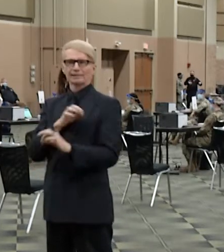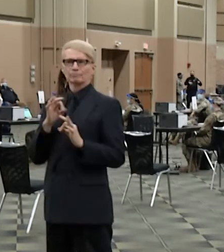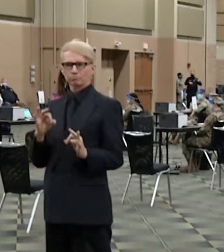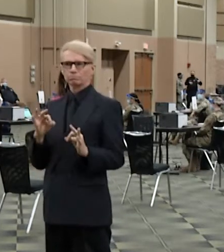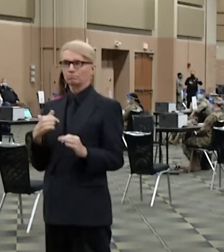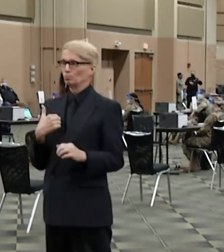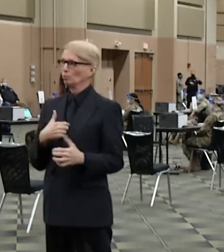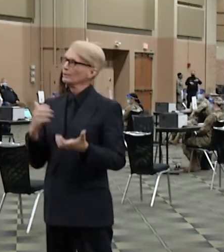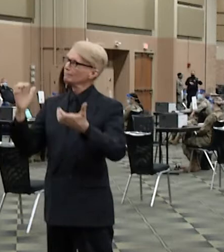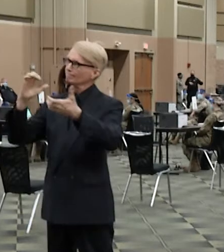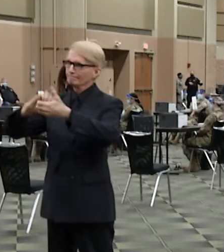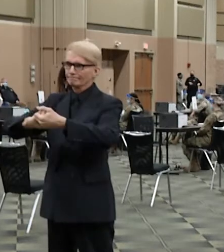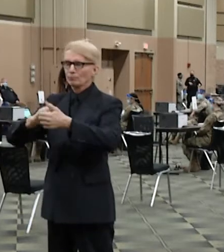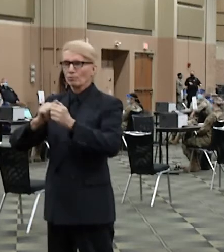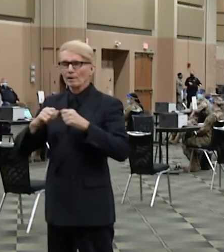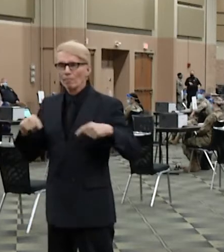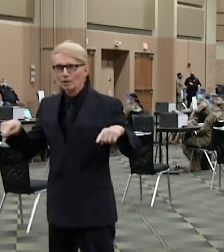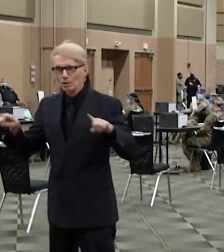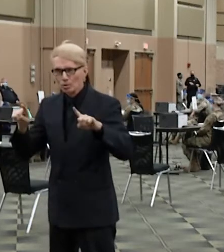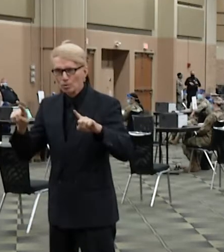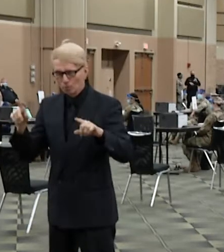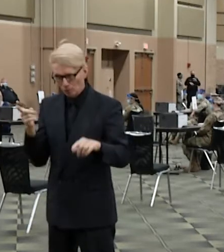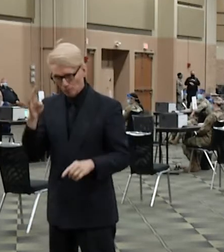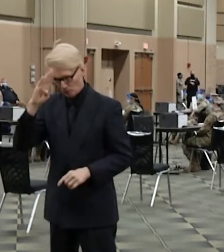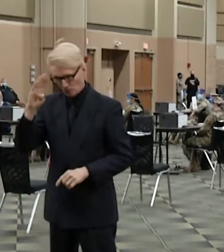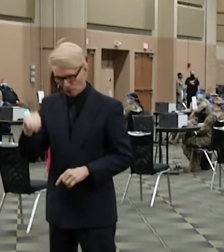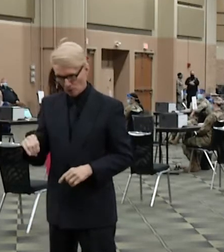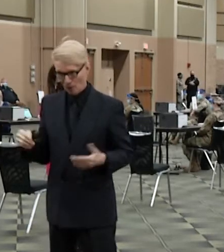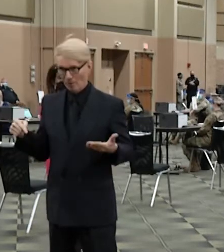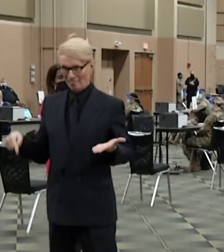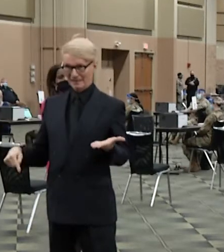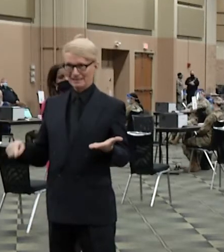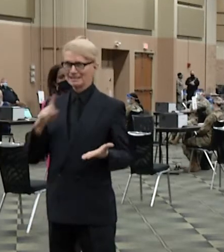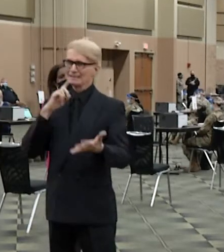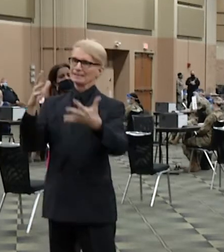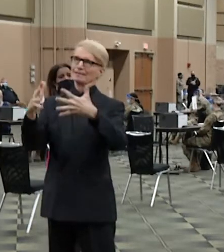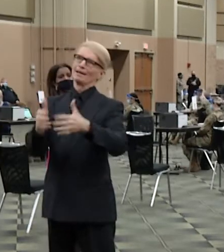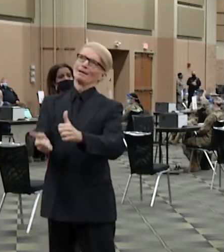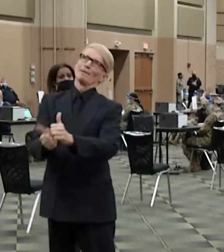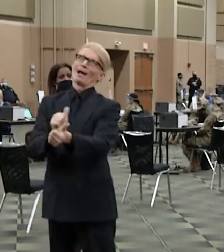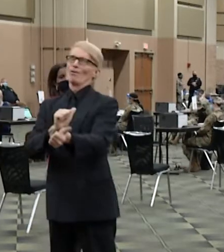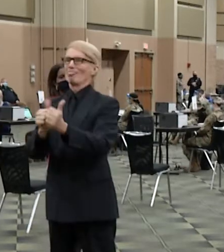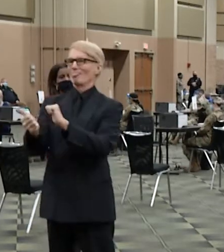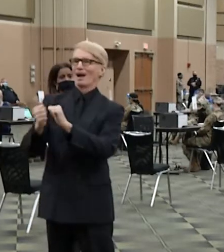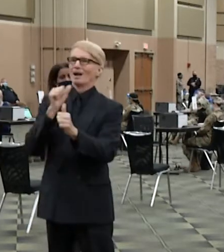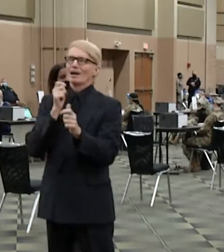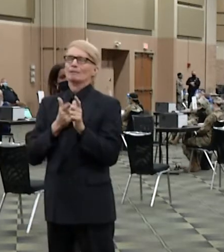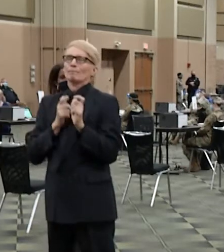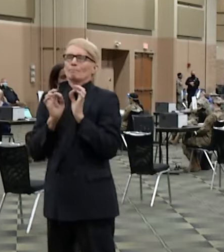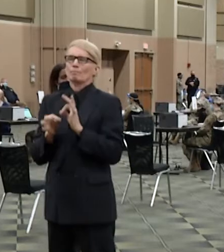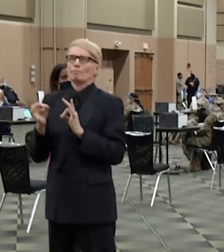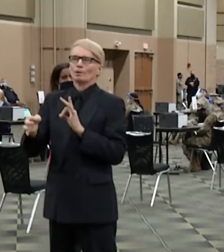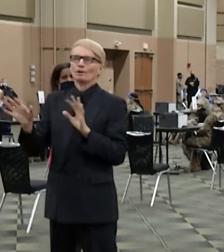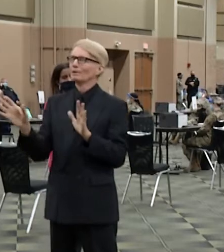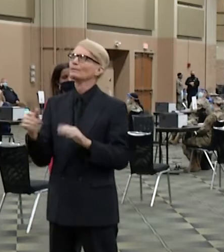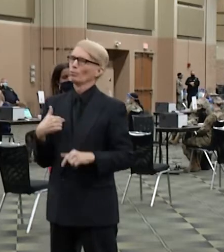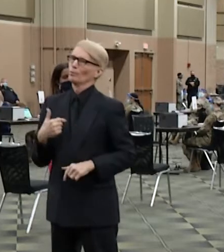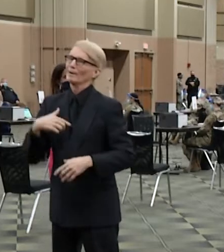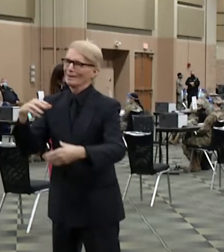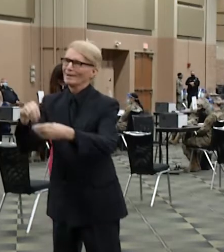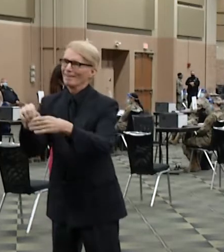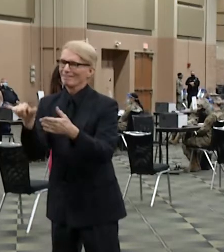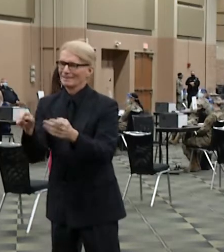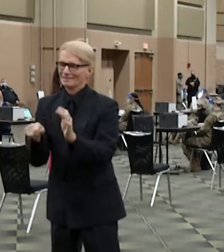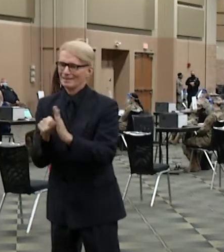in that effort. If ever there was a phrase, this is a marathon and not a sprint, that is today. We are anxious to